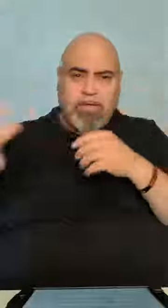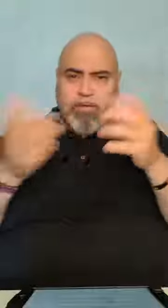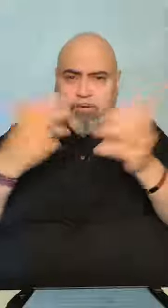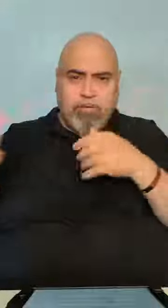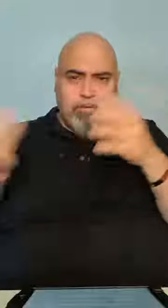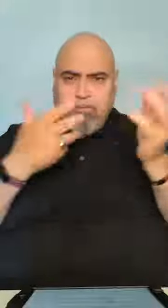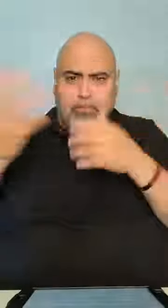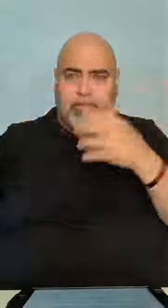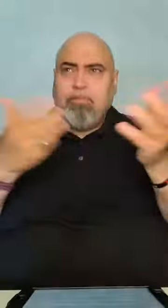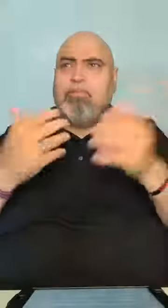other,